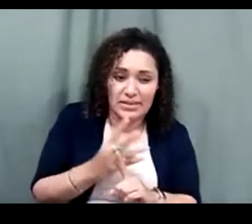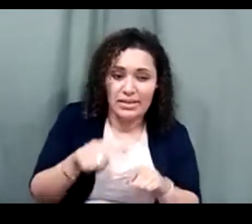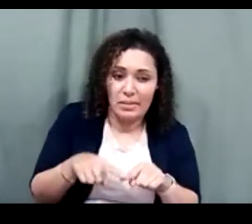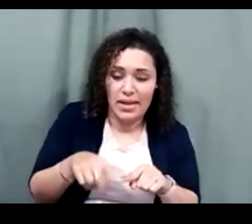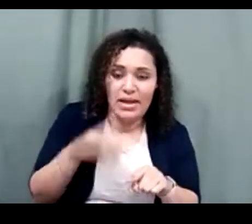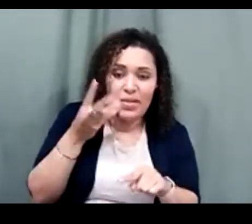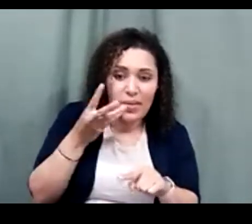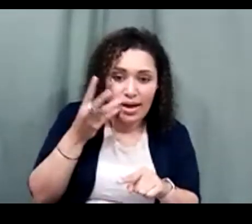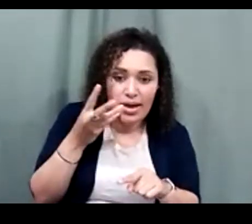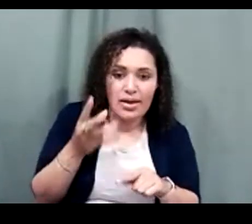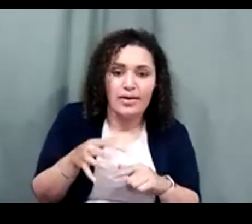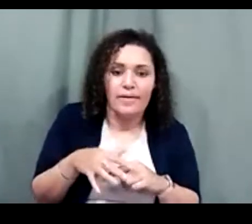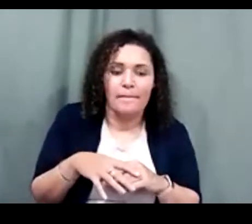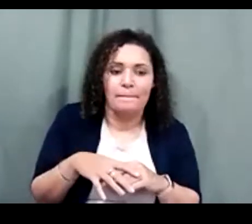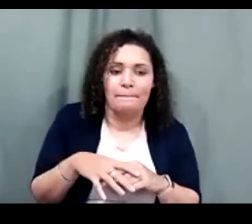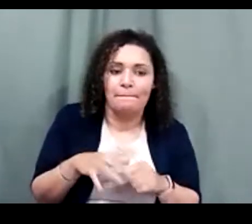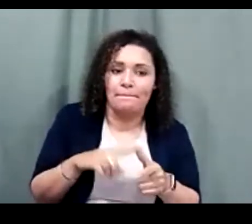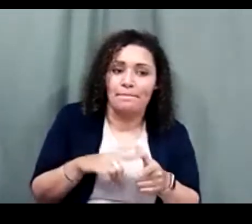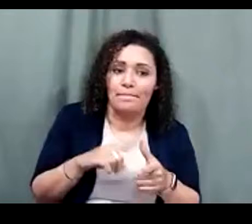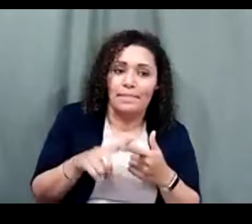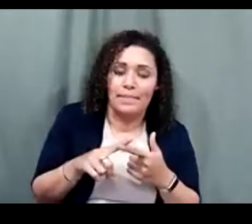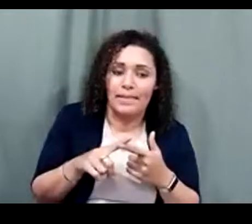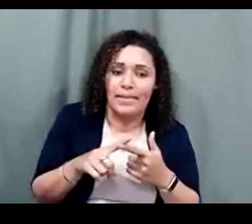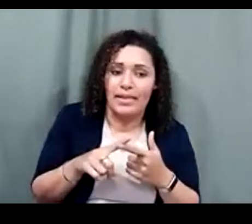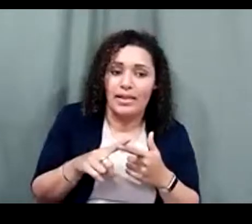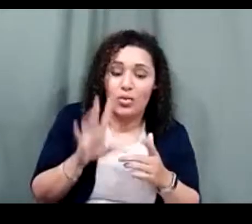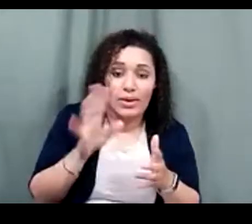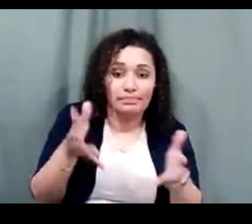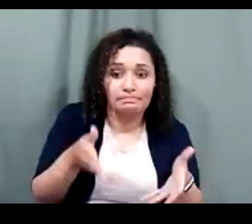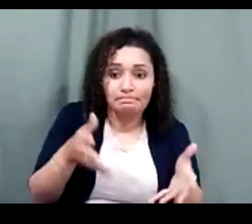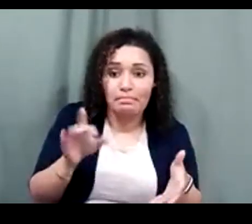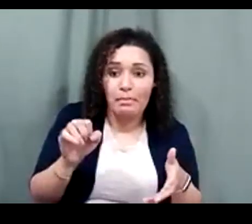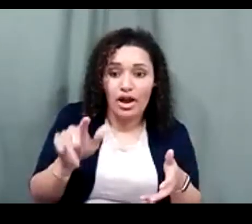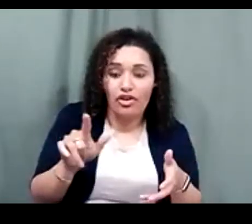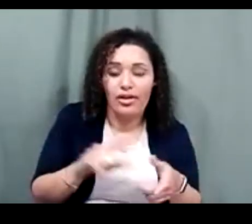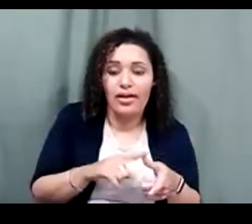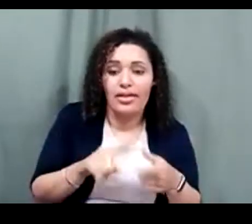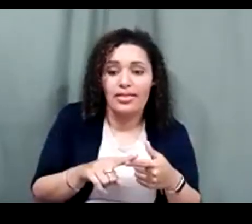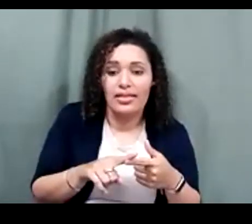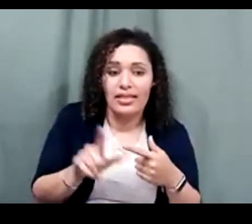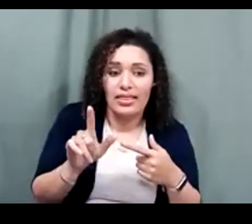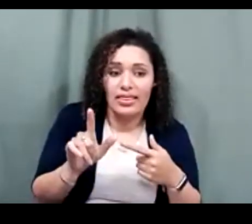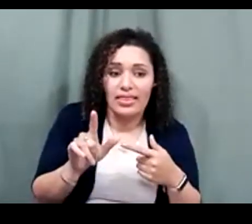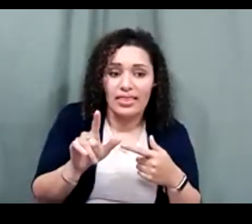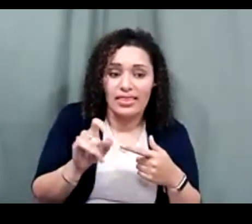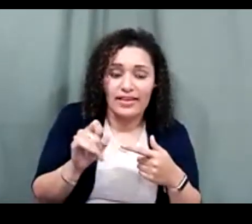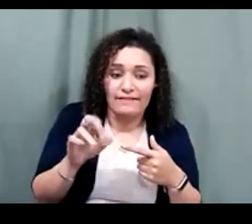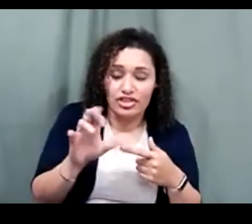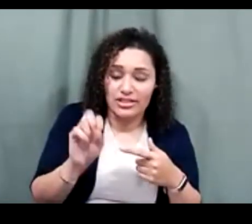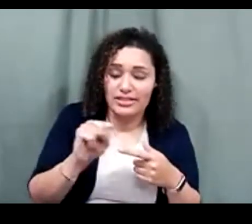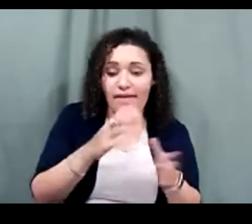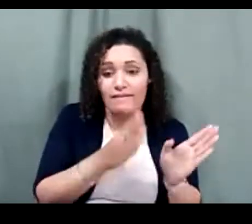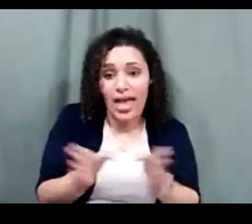wine. And then they will sit in barrel. And then once we kind of get through the lee stirring phase, we